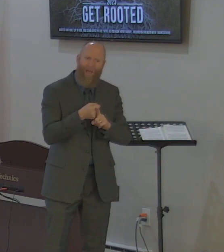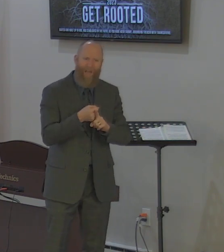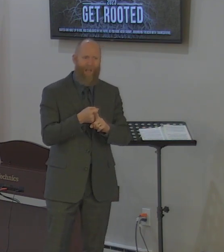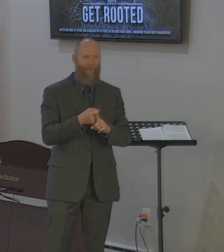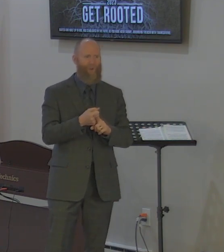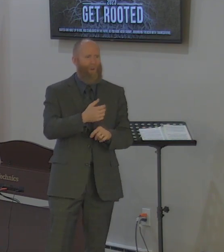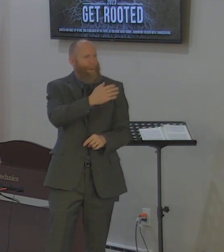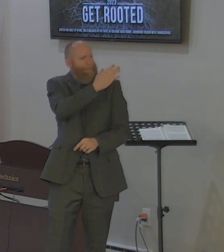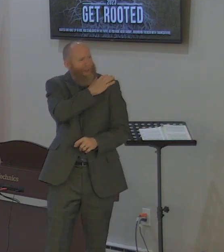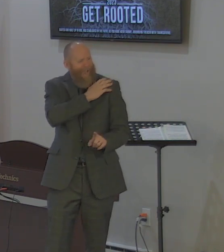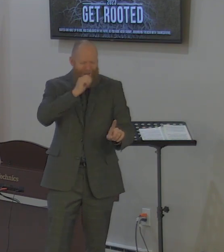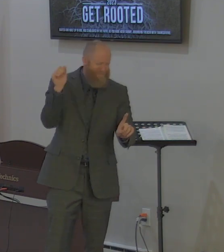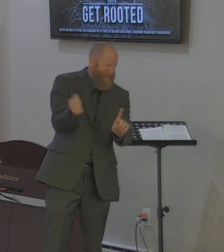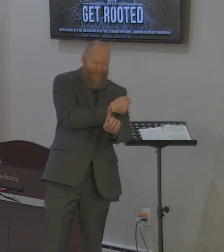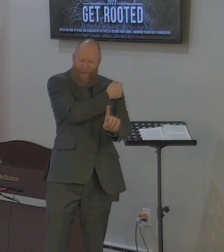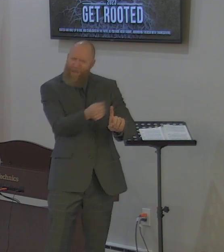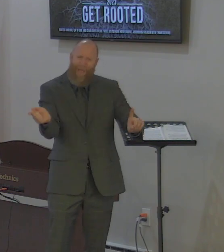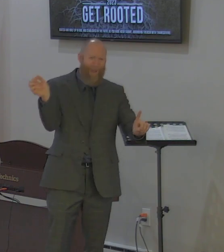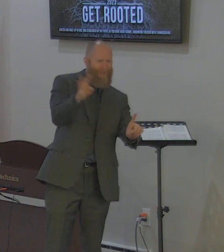imprisoned over and over and over.